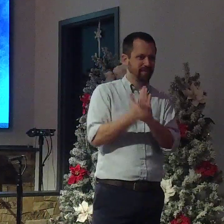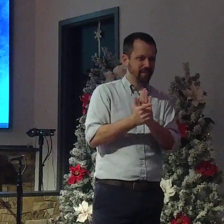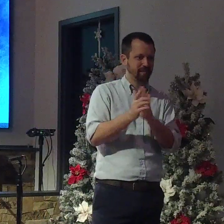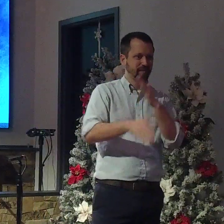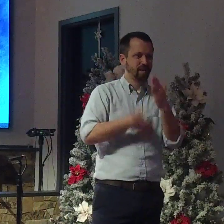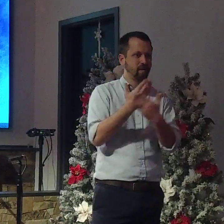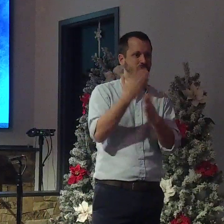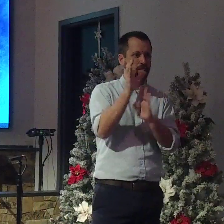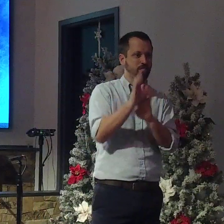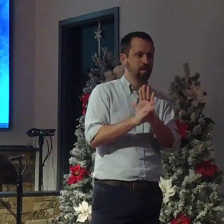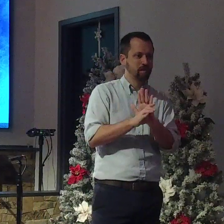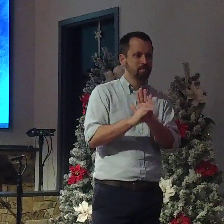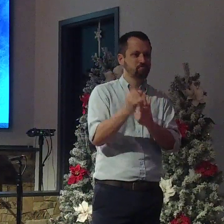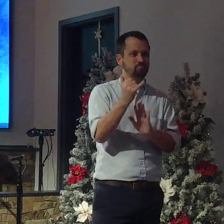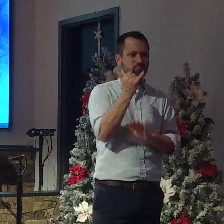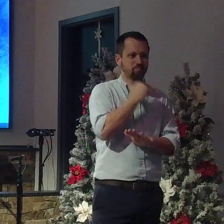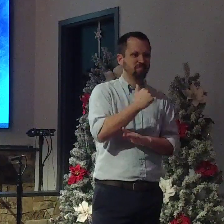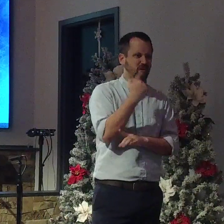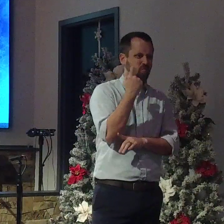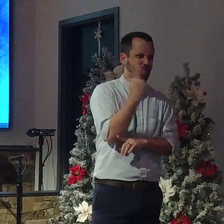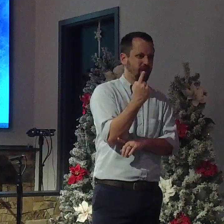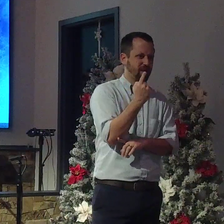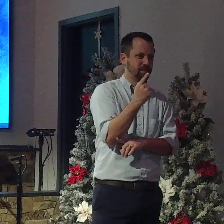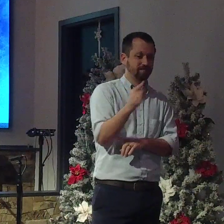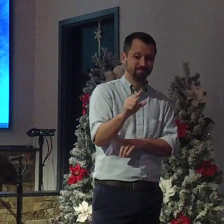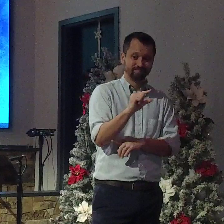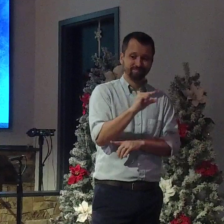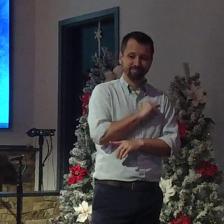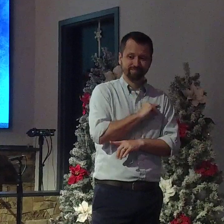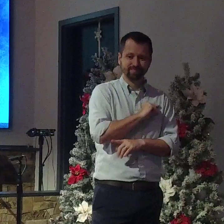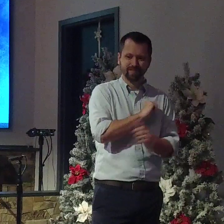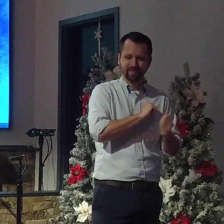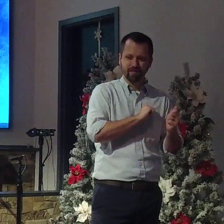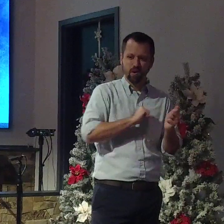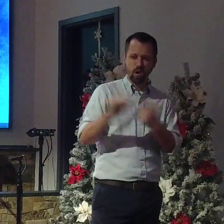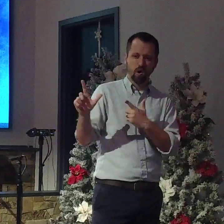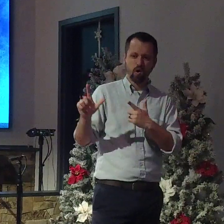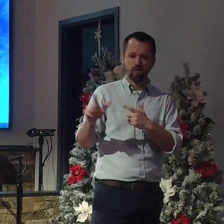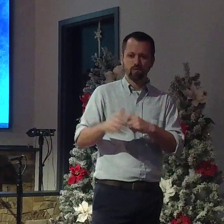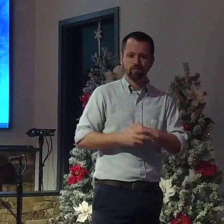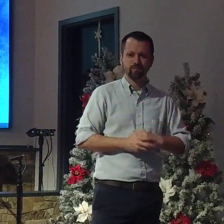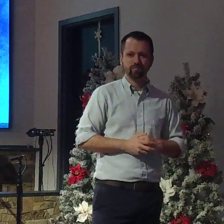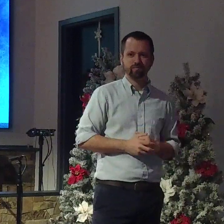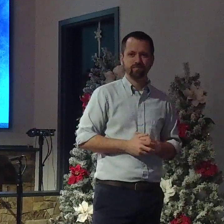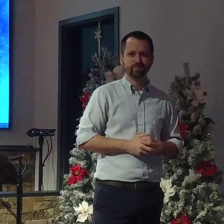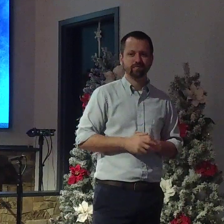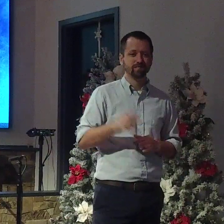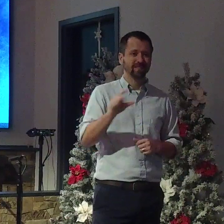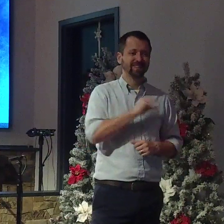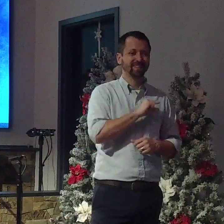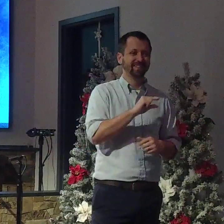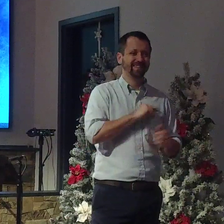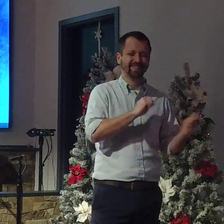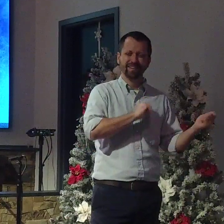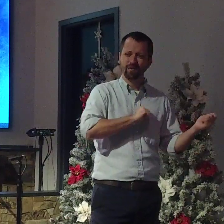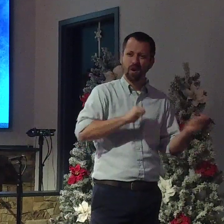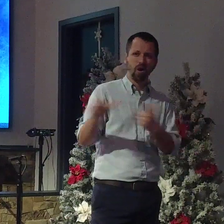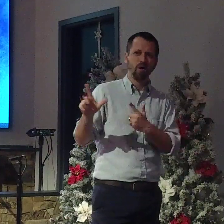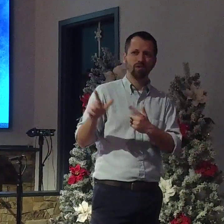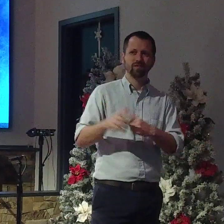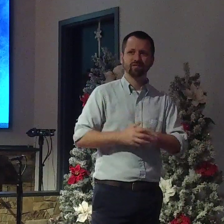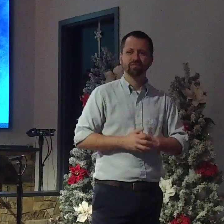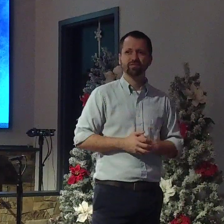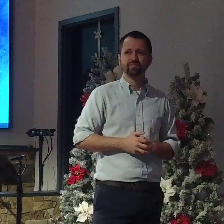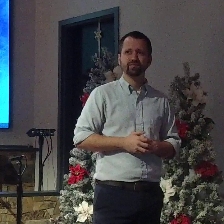question. You never disobeyed your parents? Huh? Never lied? But we ask them